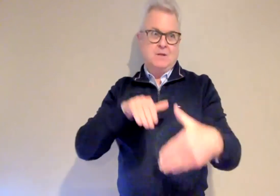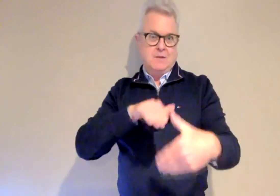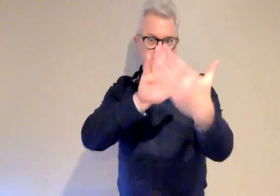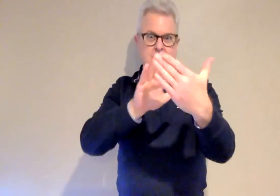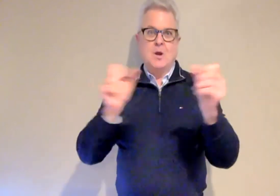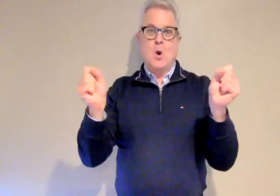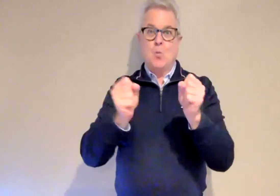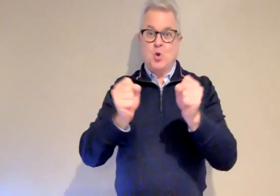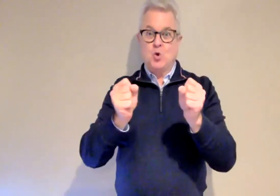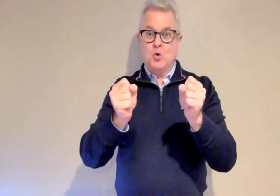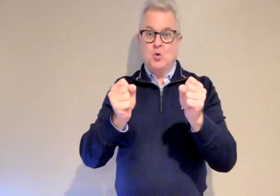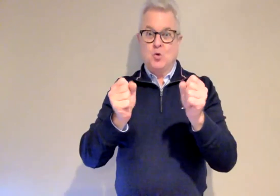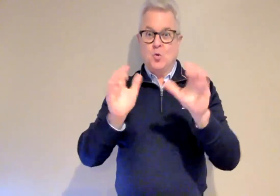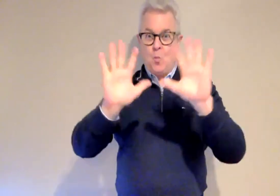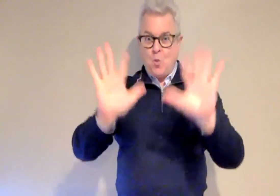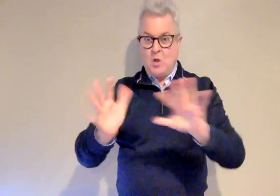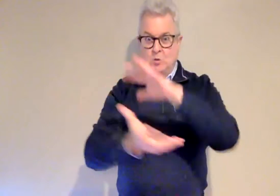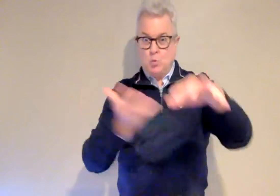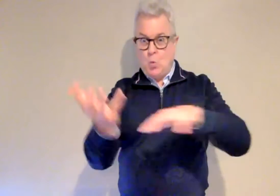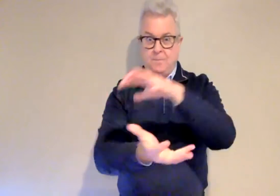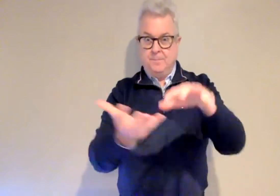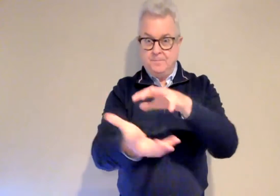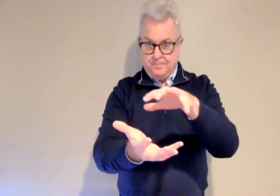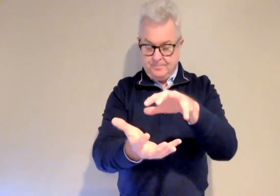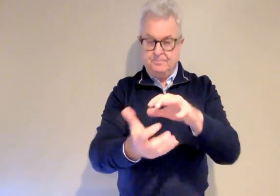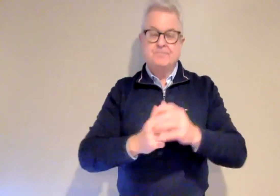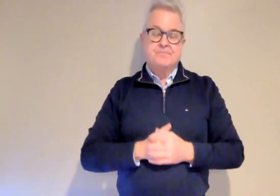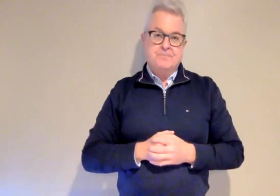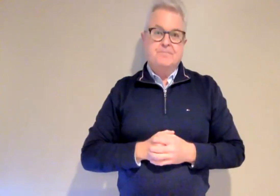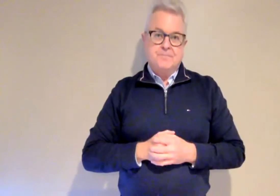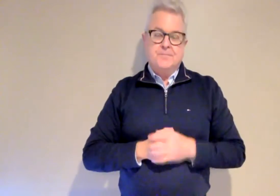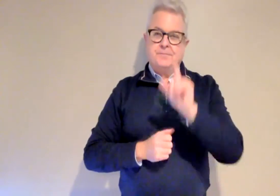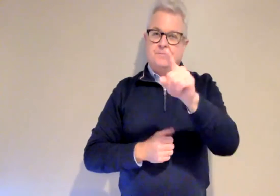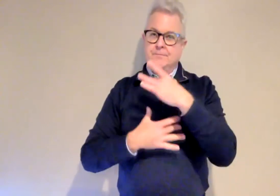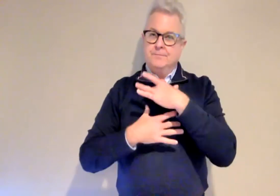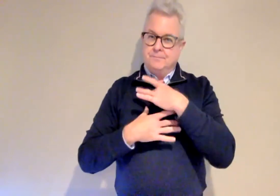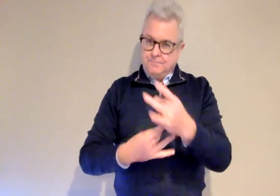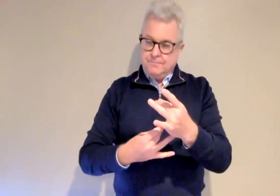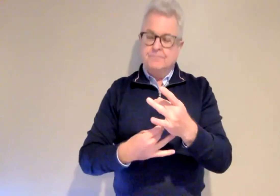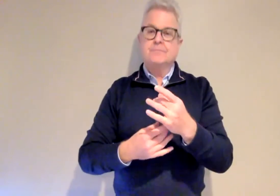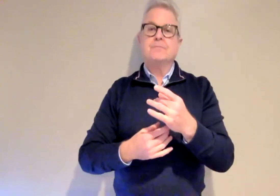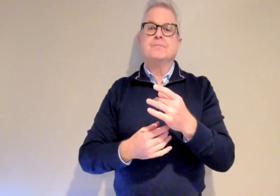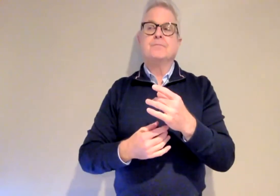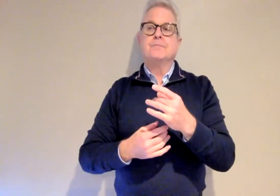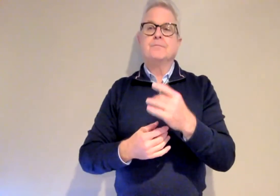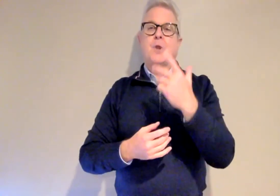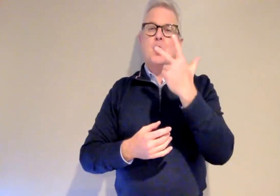some of these points with you so that you are prepared for these type of weather storms when they embark upon us. What's been